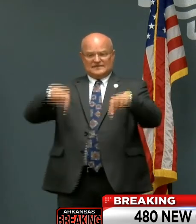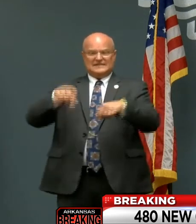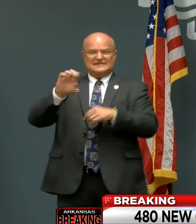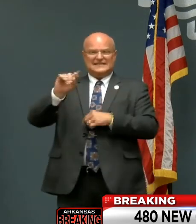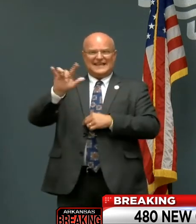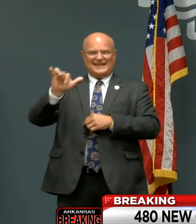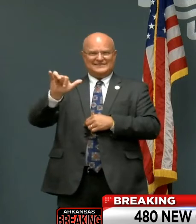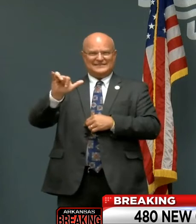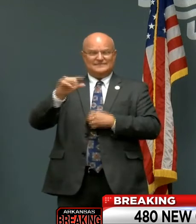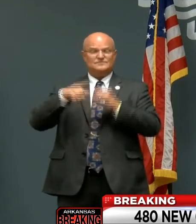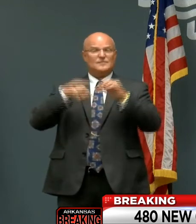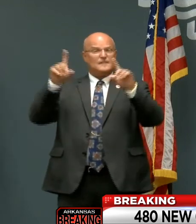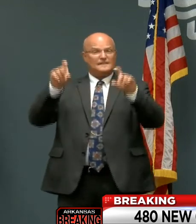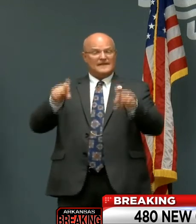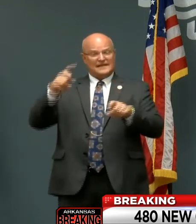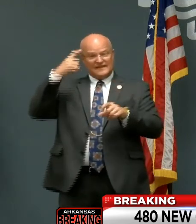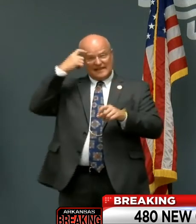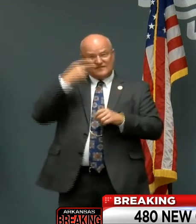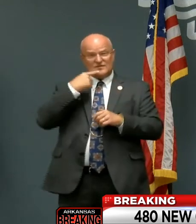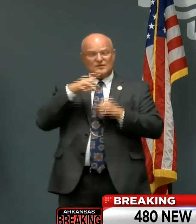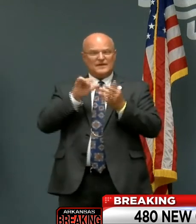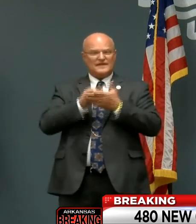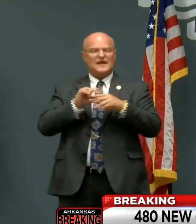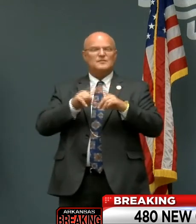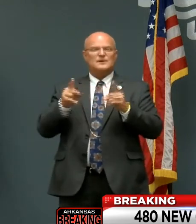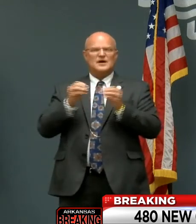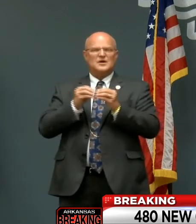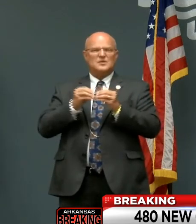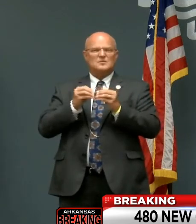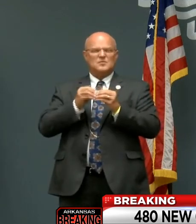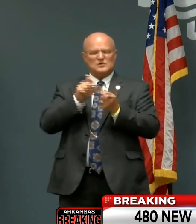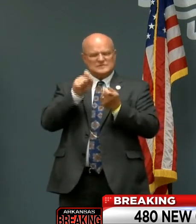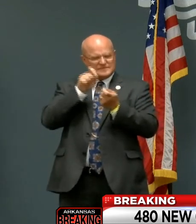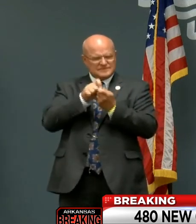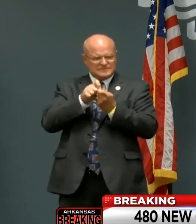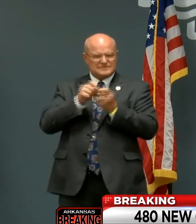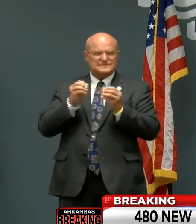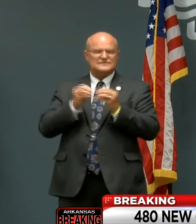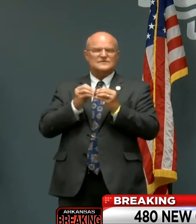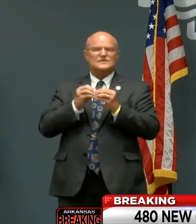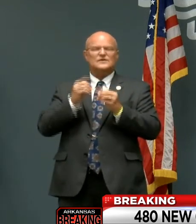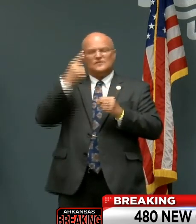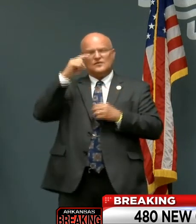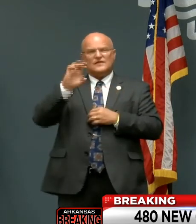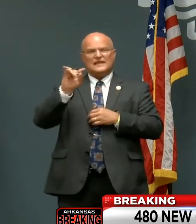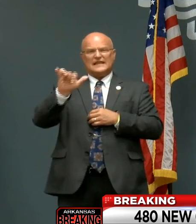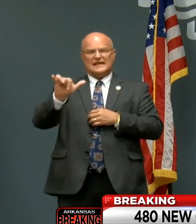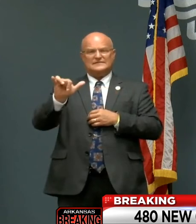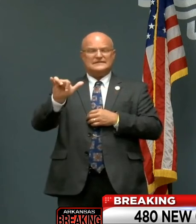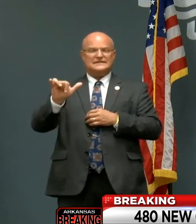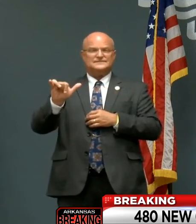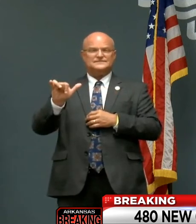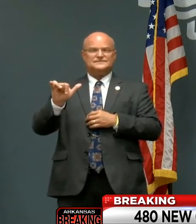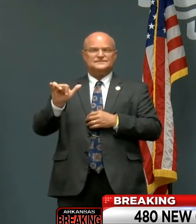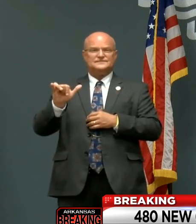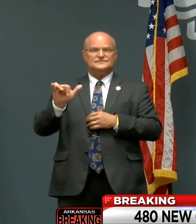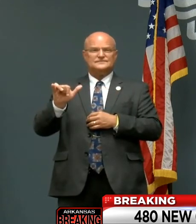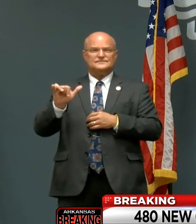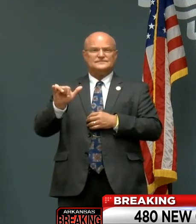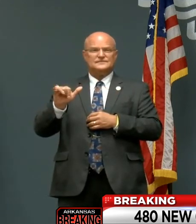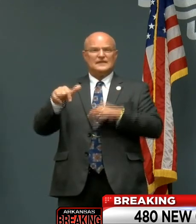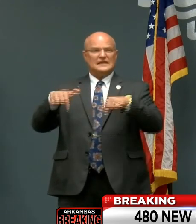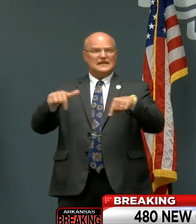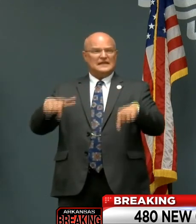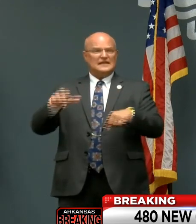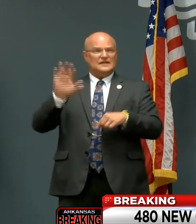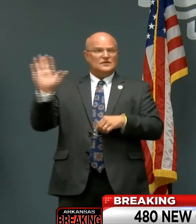With regard to testing, the Governor has spoken about that, but again, a little bit more fine point here for the county. The